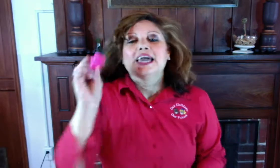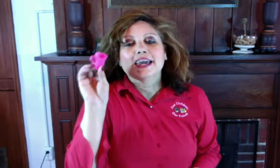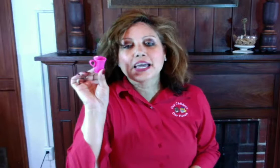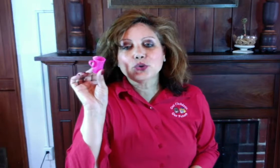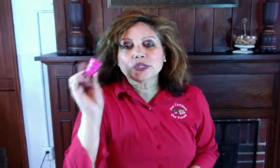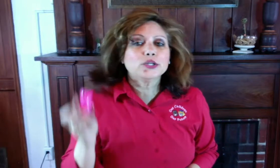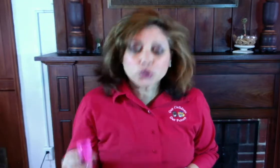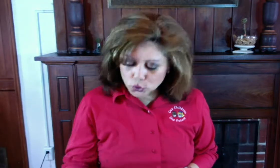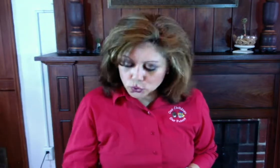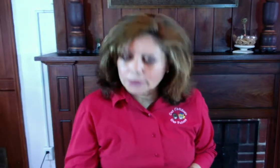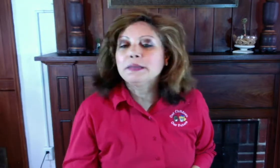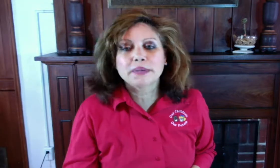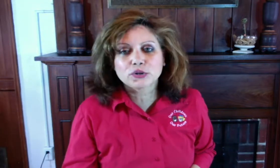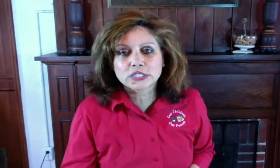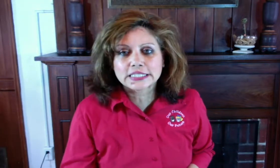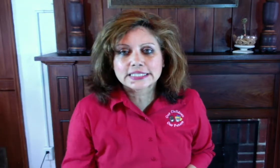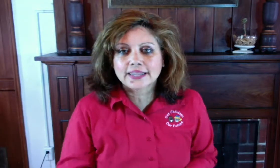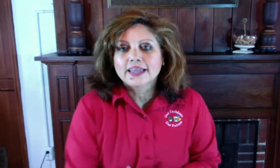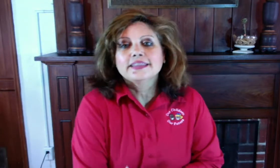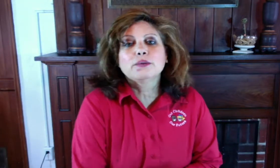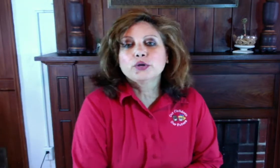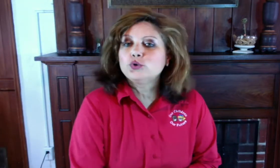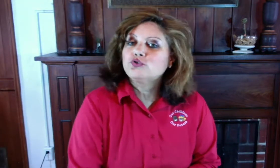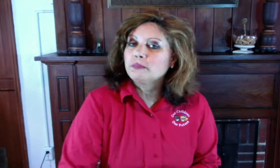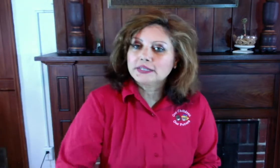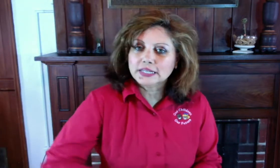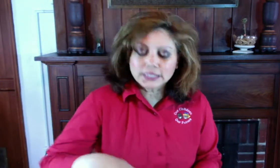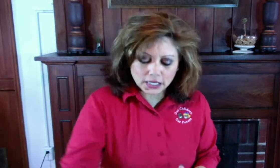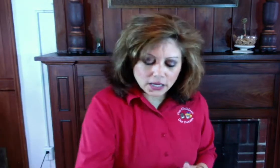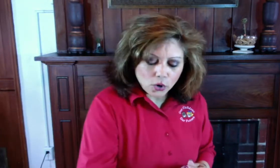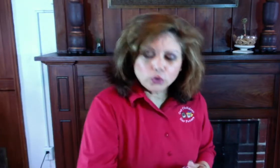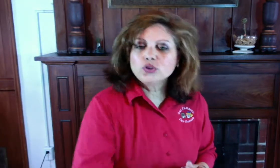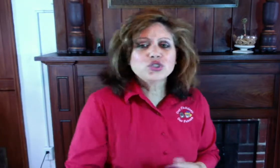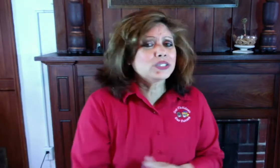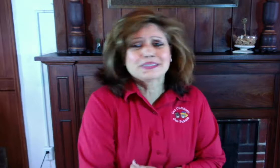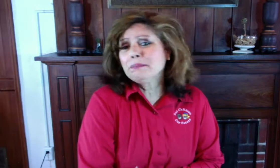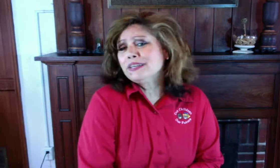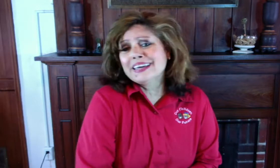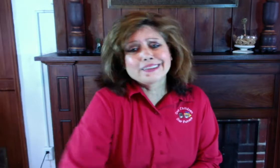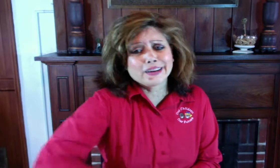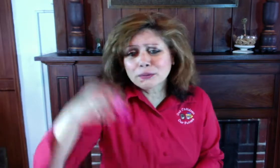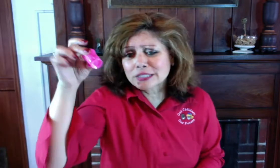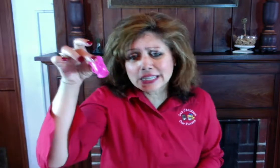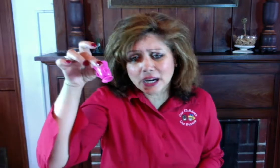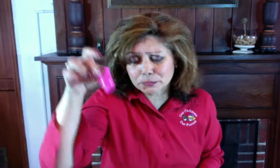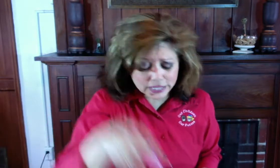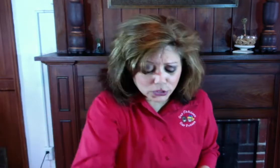and I use it. You could use the bigger tea set that we use from Melissa and Doug, or you can just simply get a couple of teacups and do